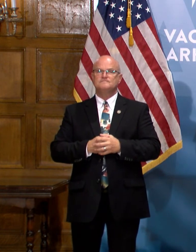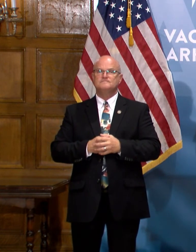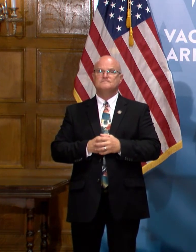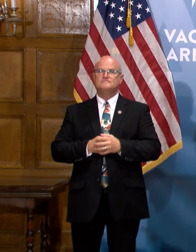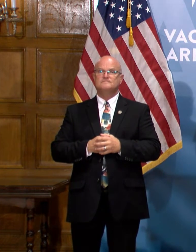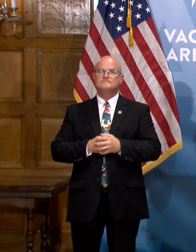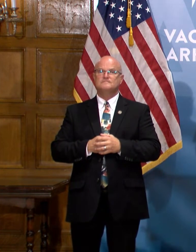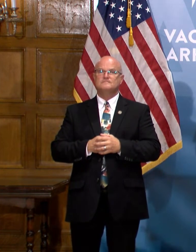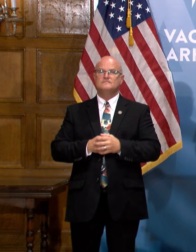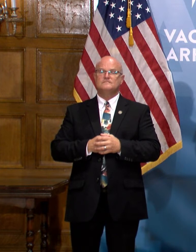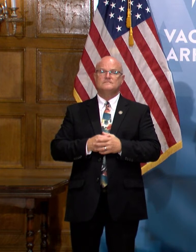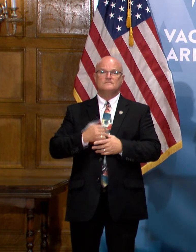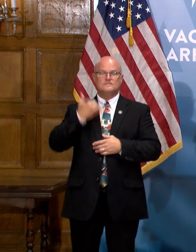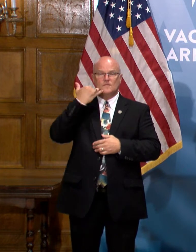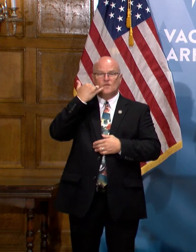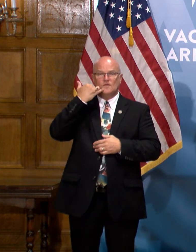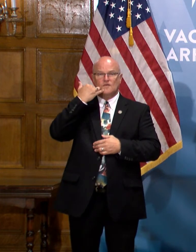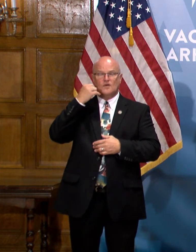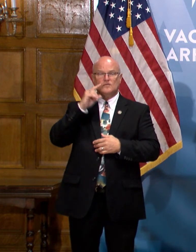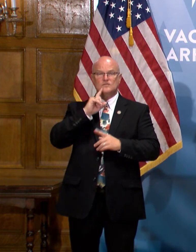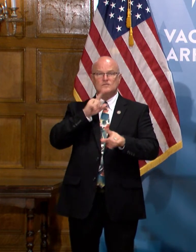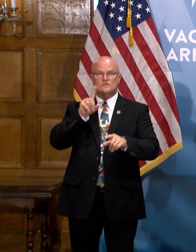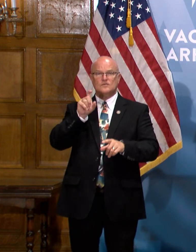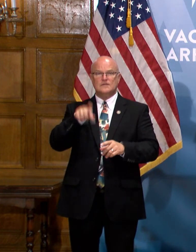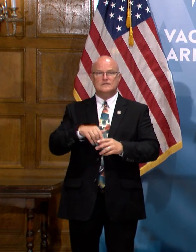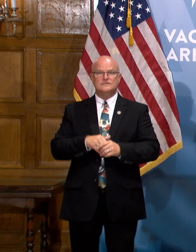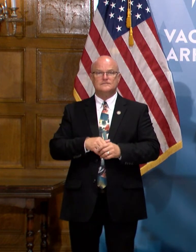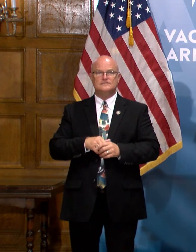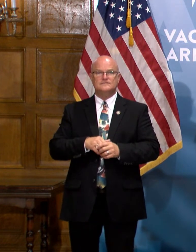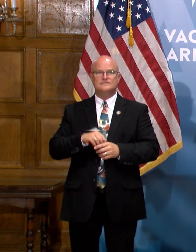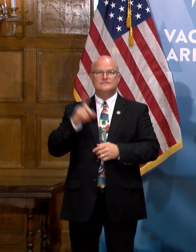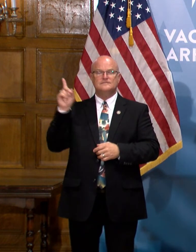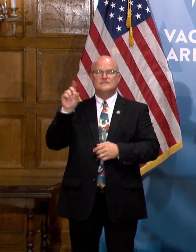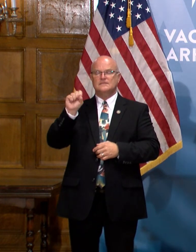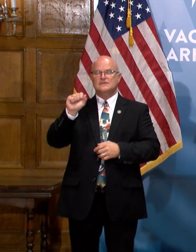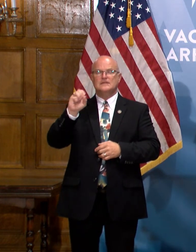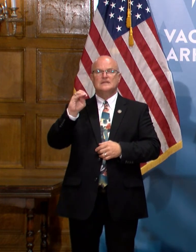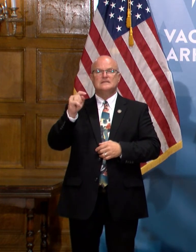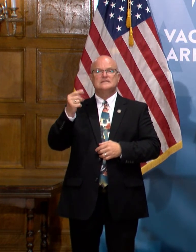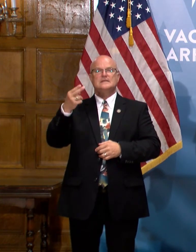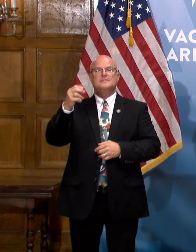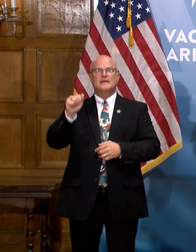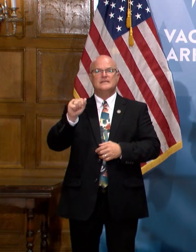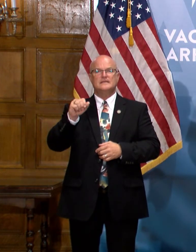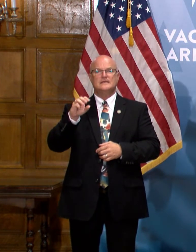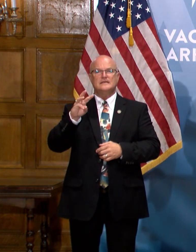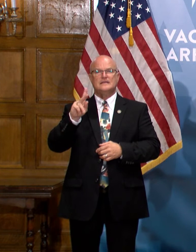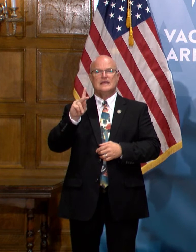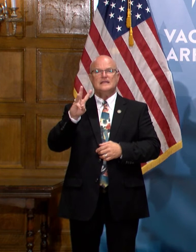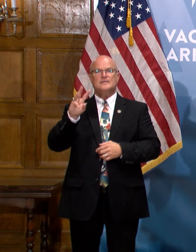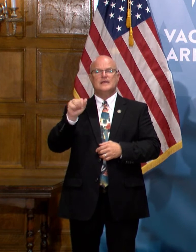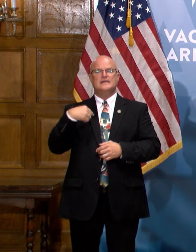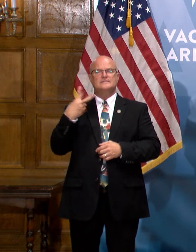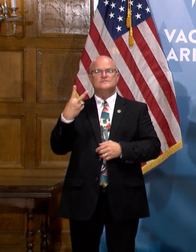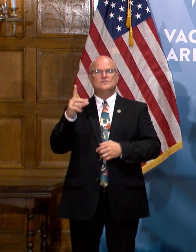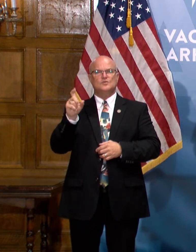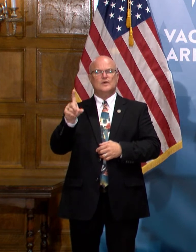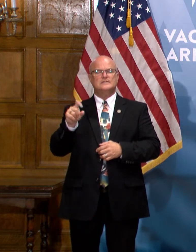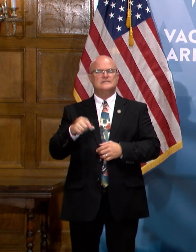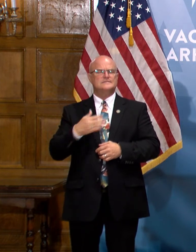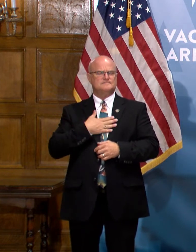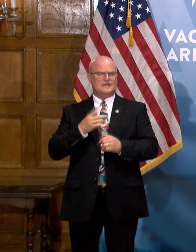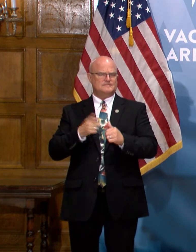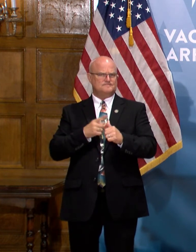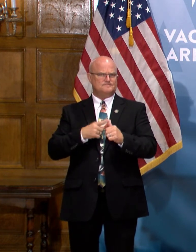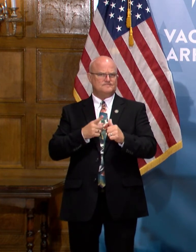Is anybody questions remotely? Yes, Governor, this is Samantha with KNWA. I have two questions. My first